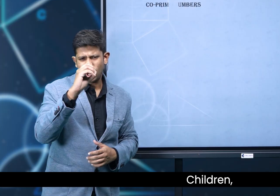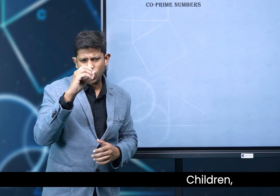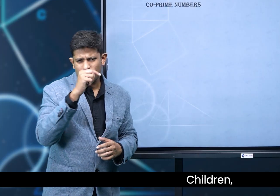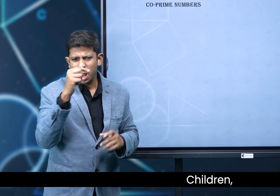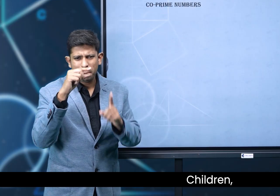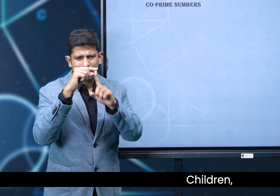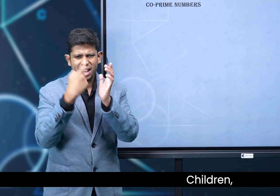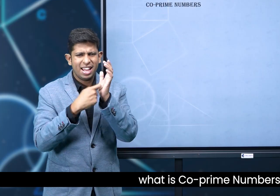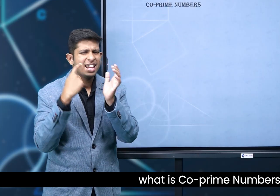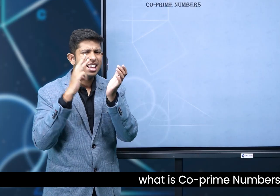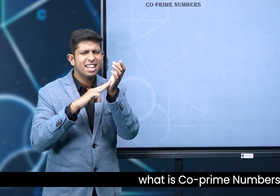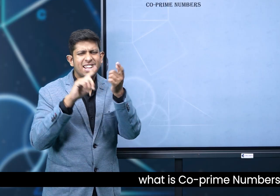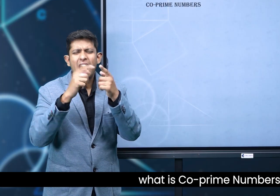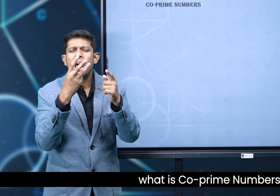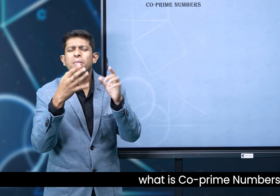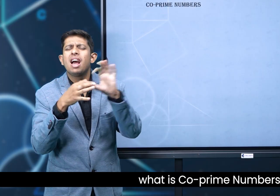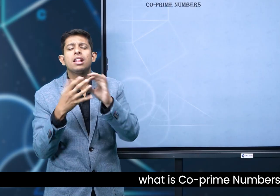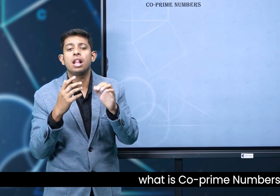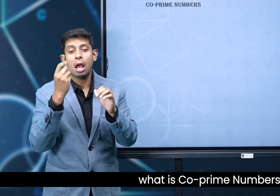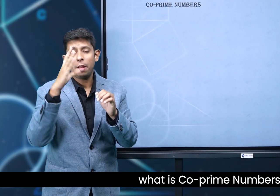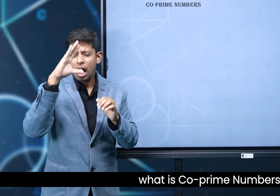Children, what is co-prime numbers?